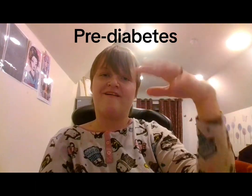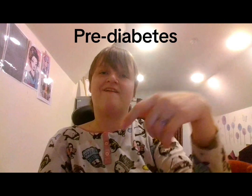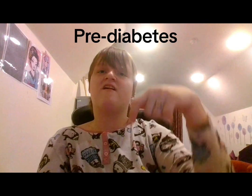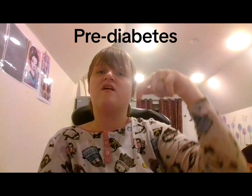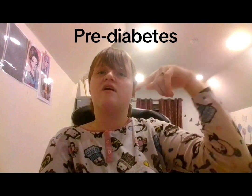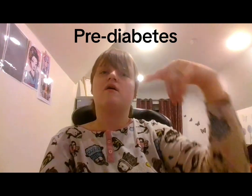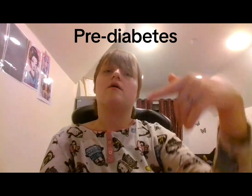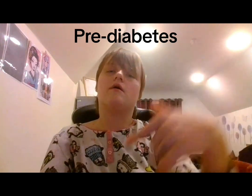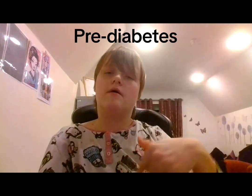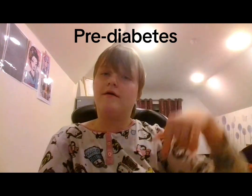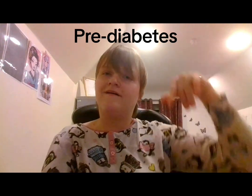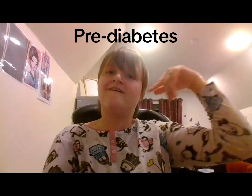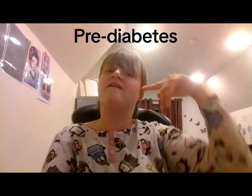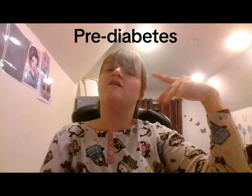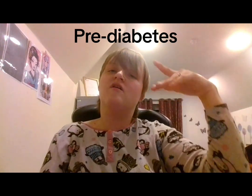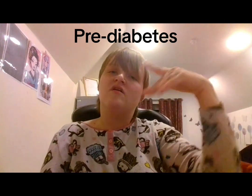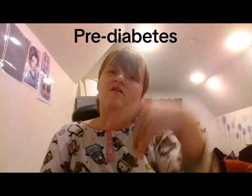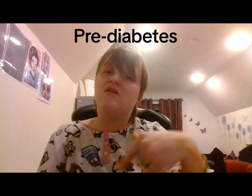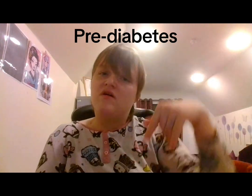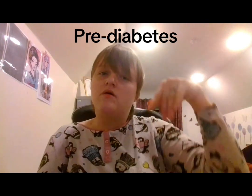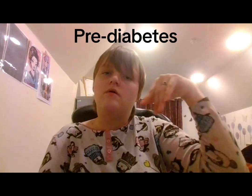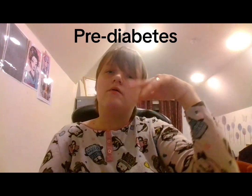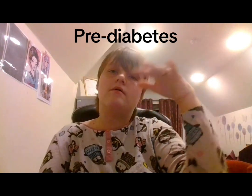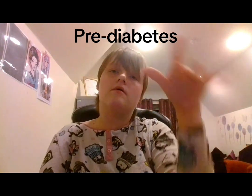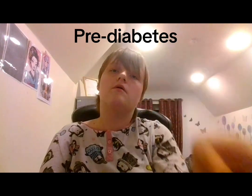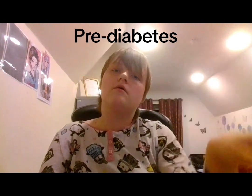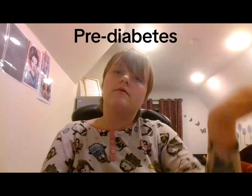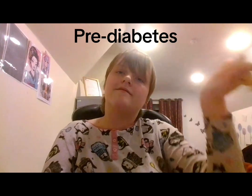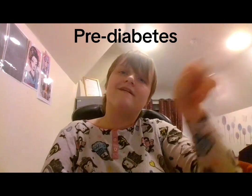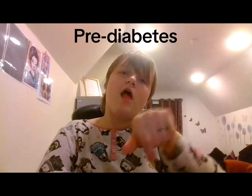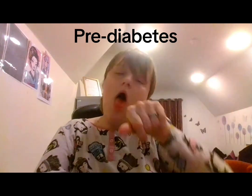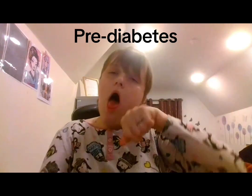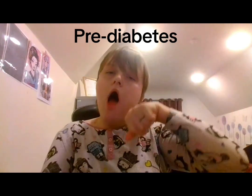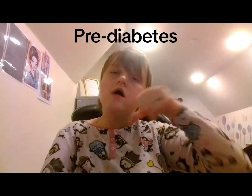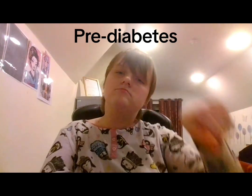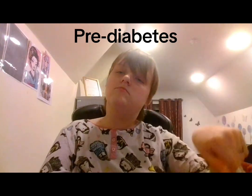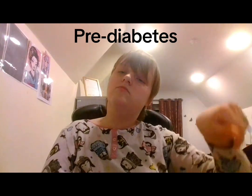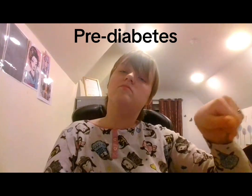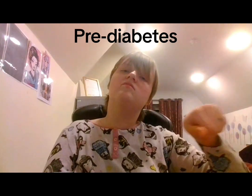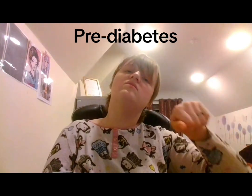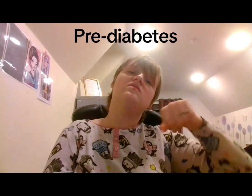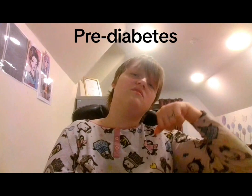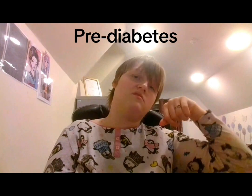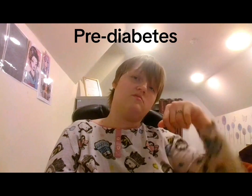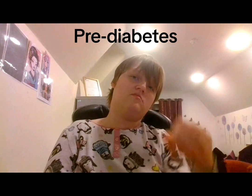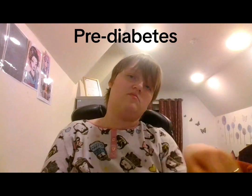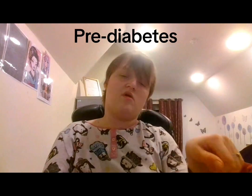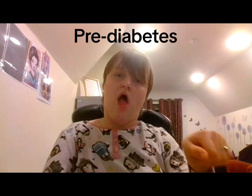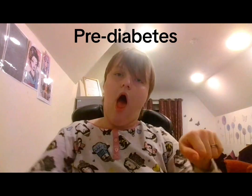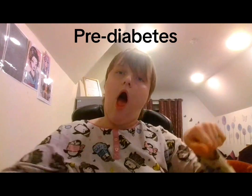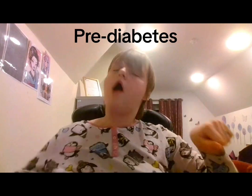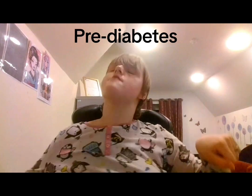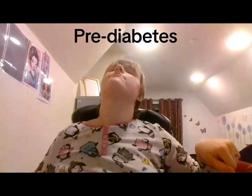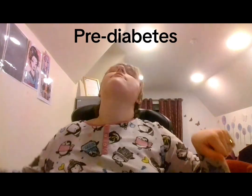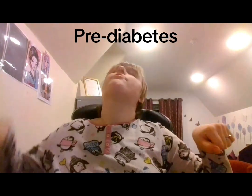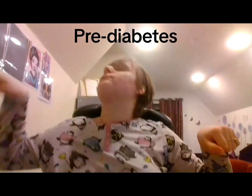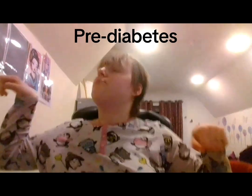stop hypertension, diet. Vegetarian and vegan diets. The North